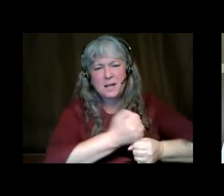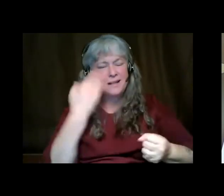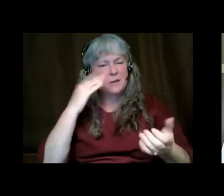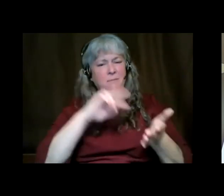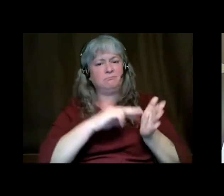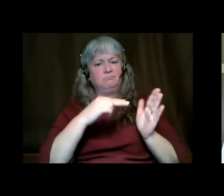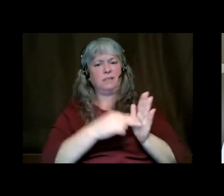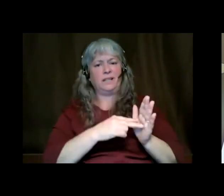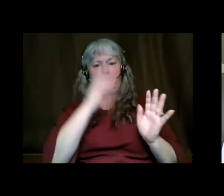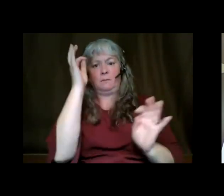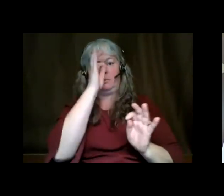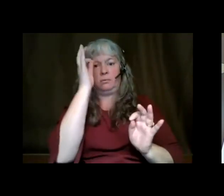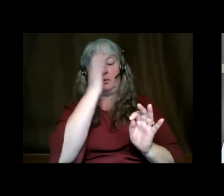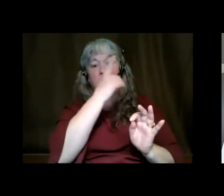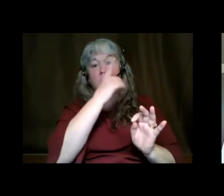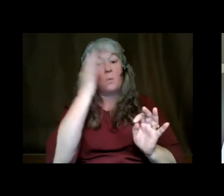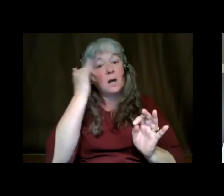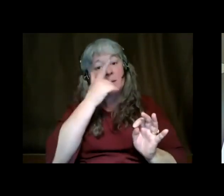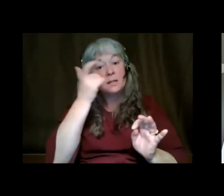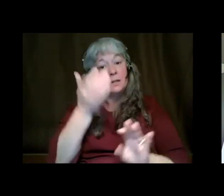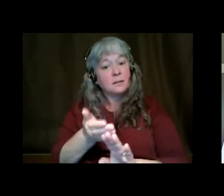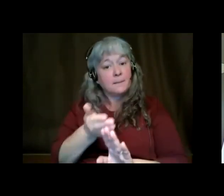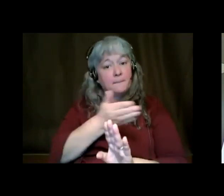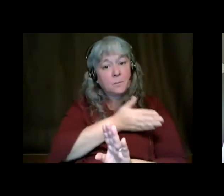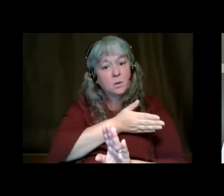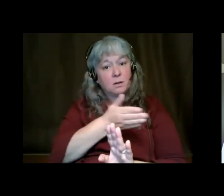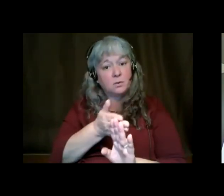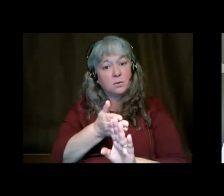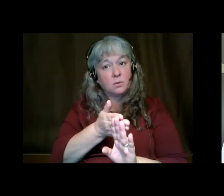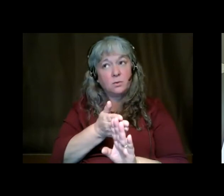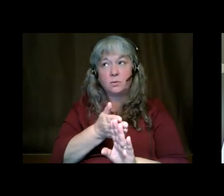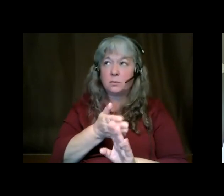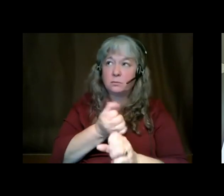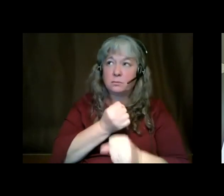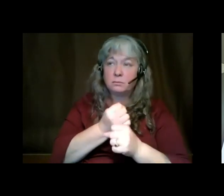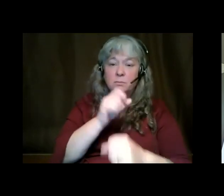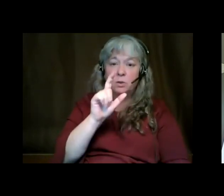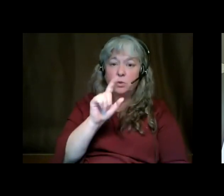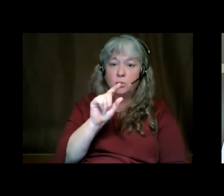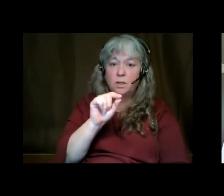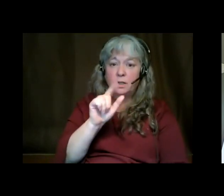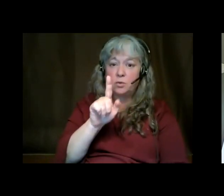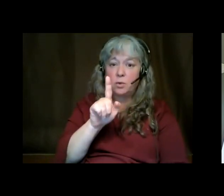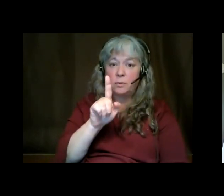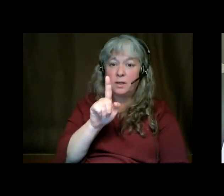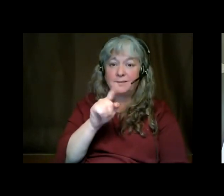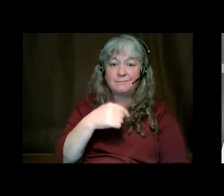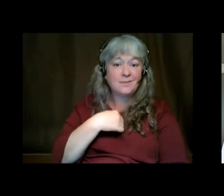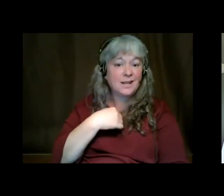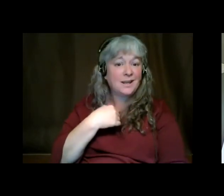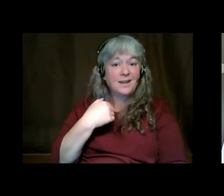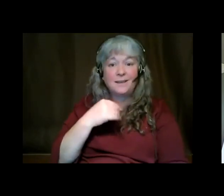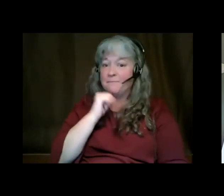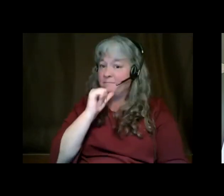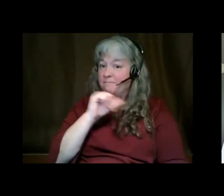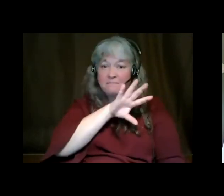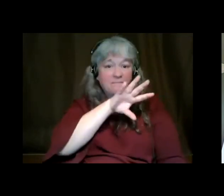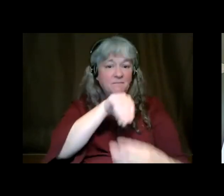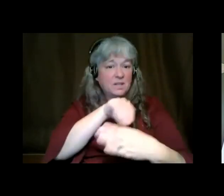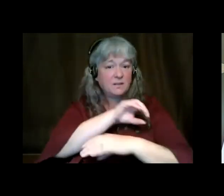because prior to 2021, I was not connected in any